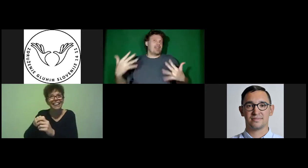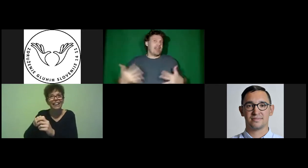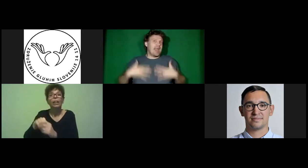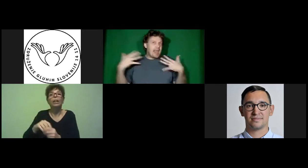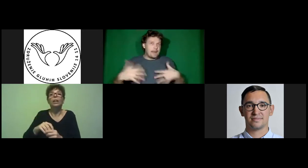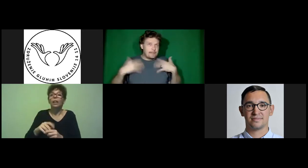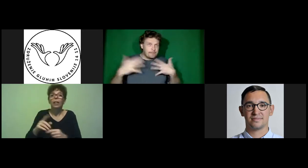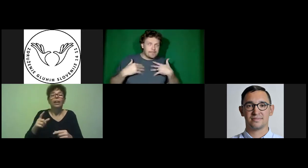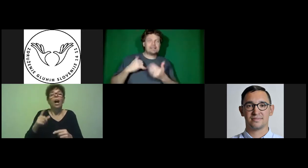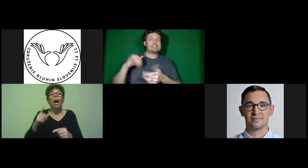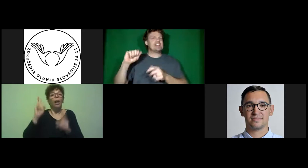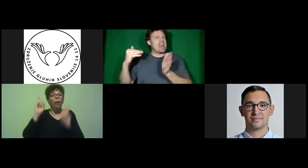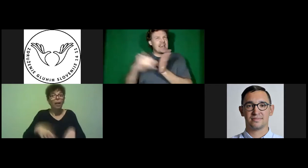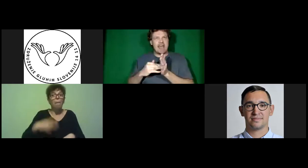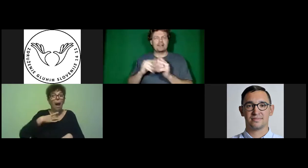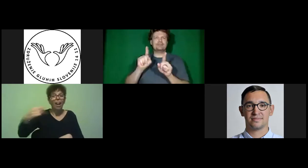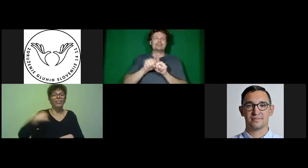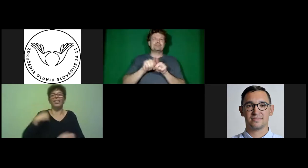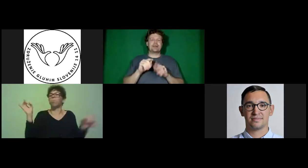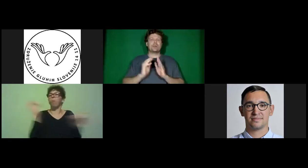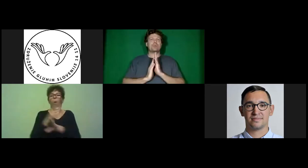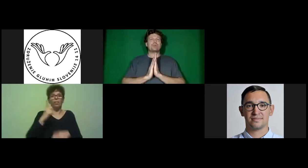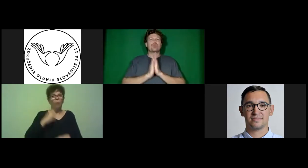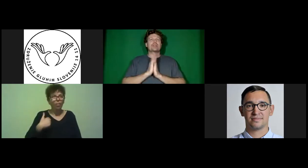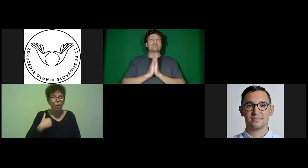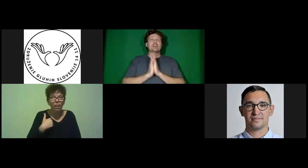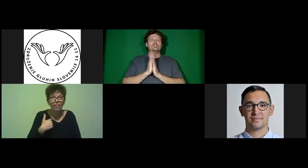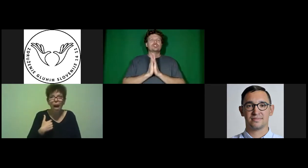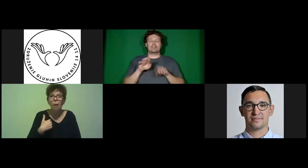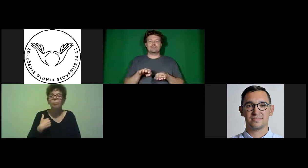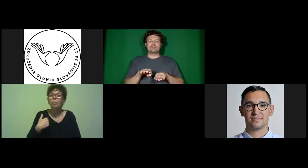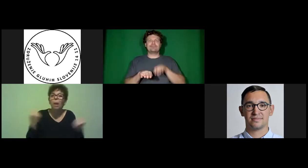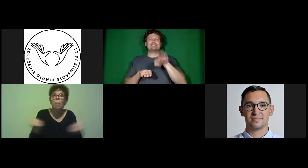goal. I was chosen and I was so happy.